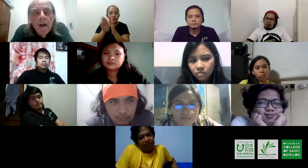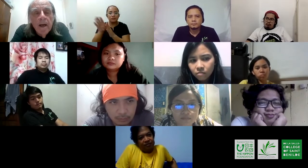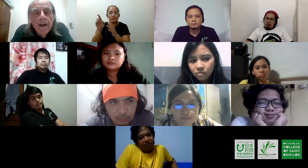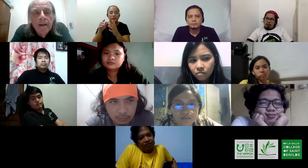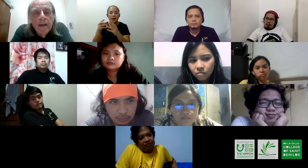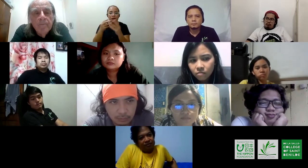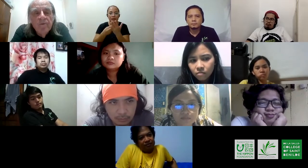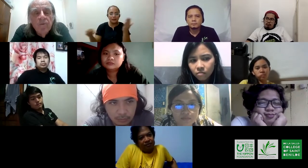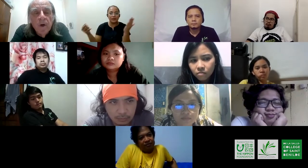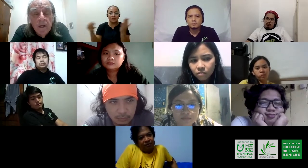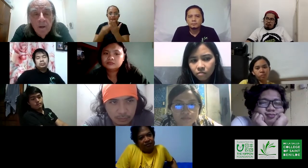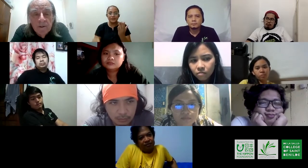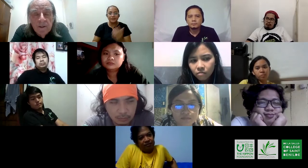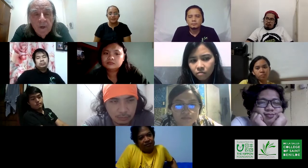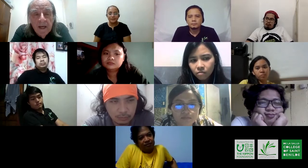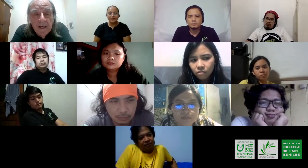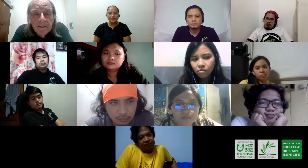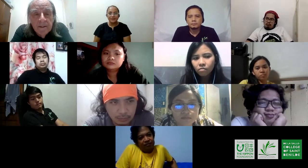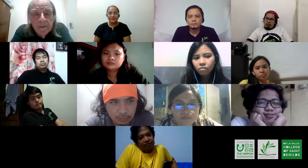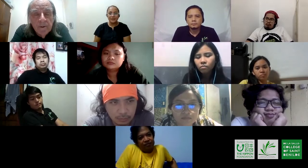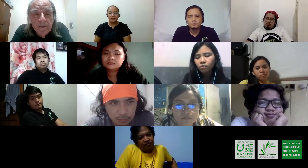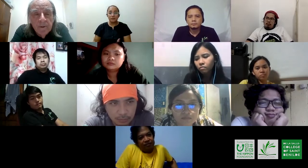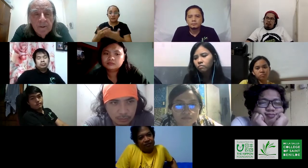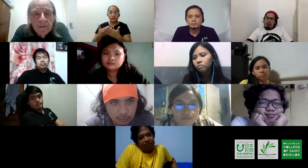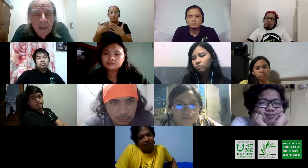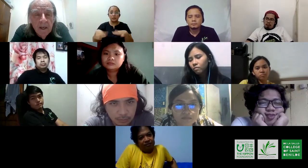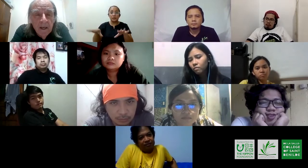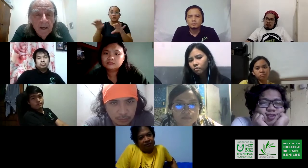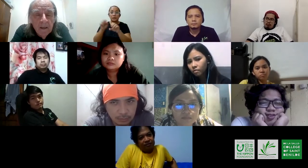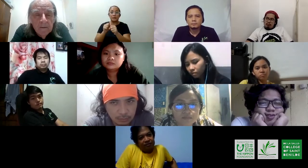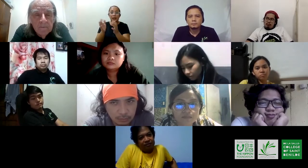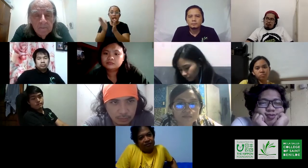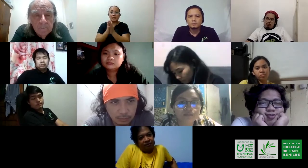Okay? And before I close, I want to ask the interpreters,